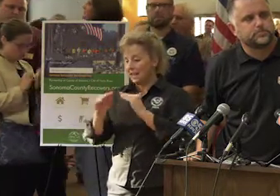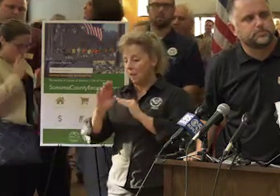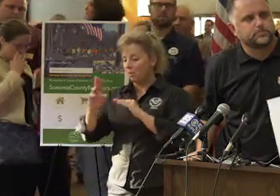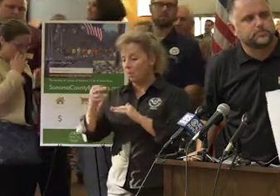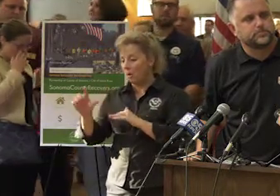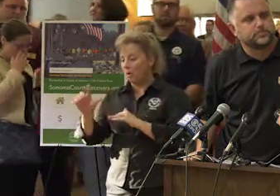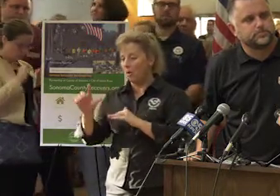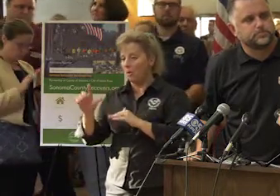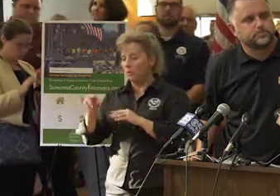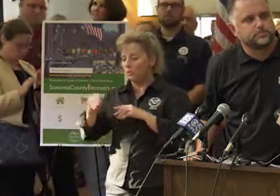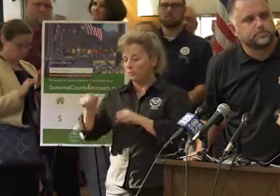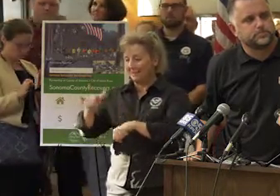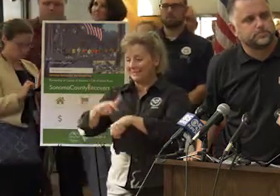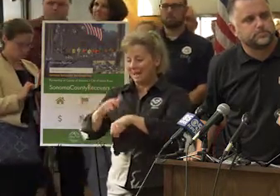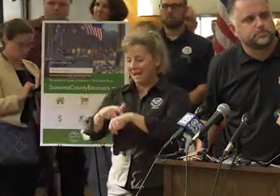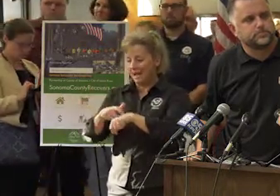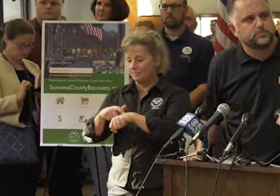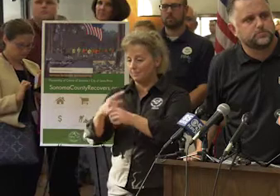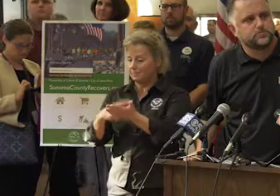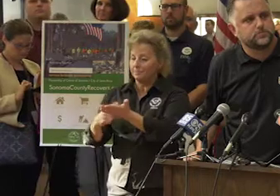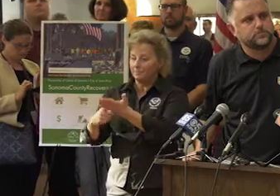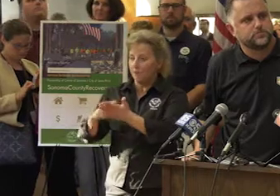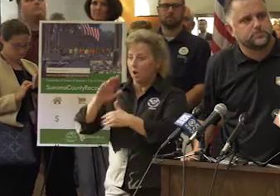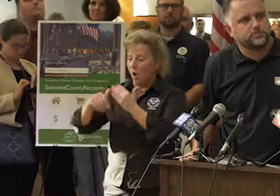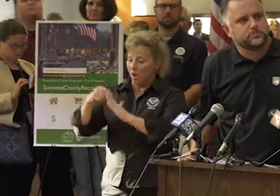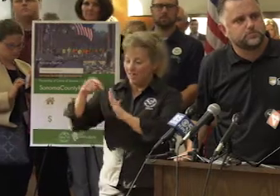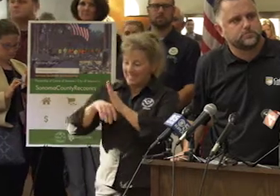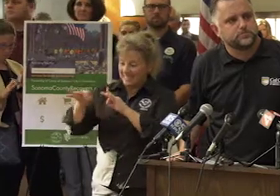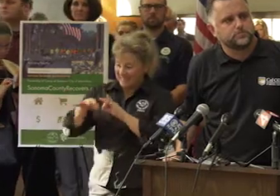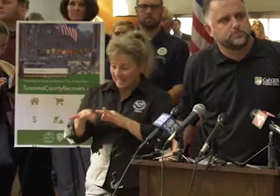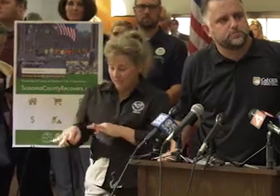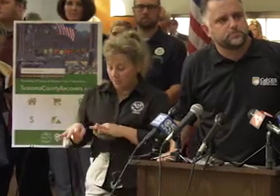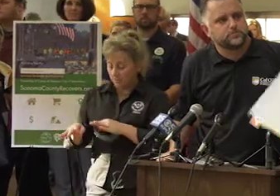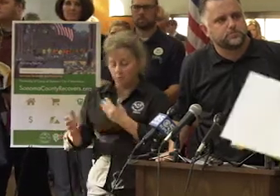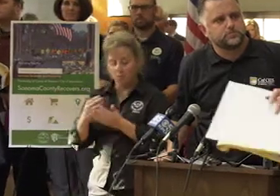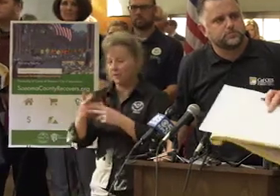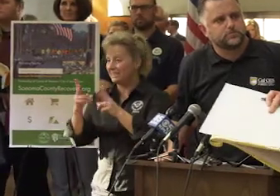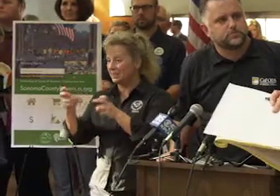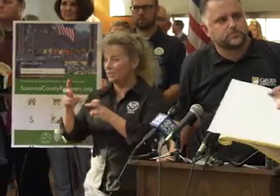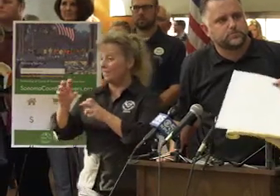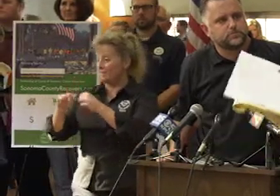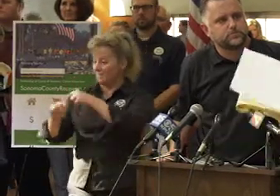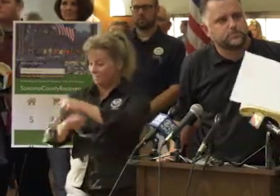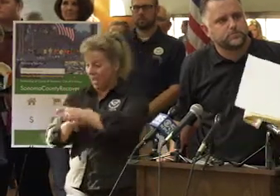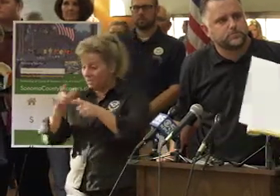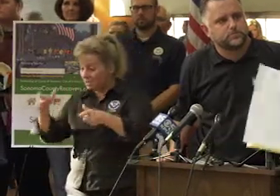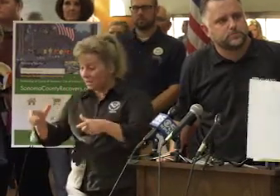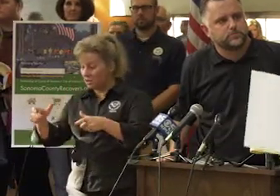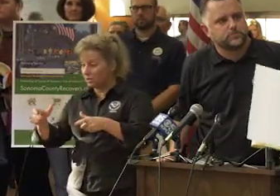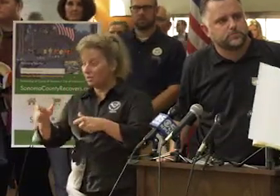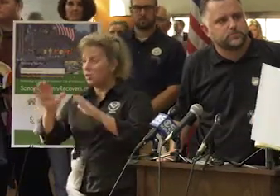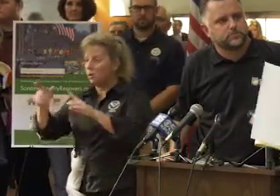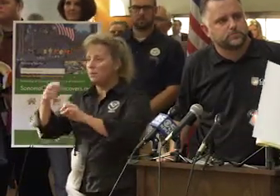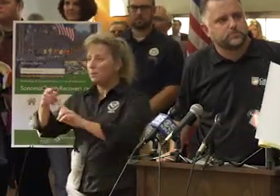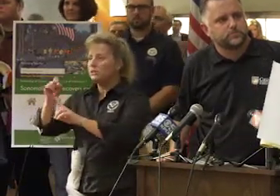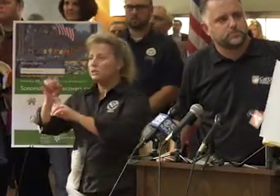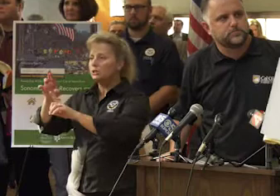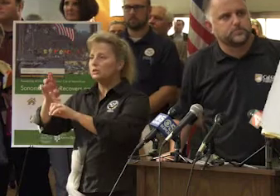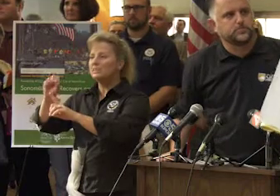able to spend time going through every detail, whether it's the issue of foundations. Great point, sir, what's your last